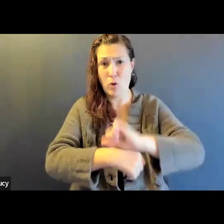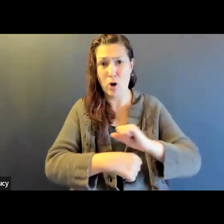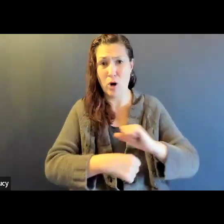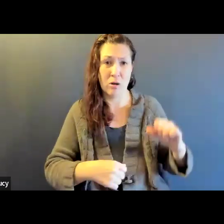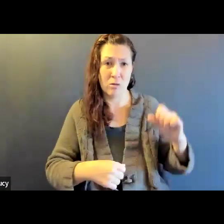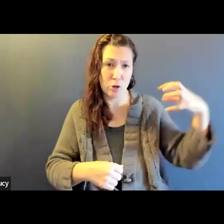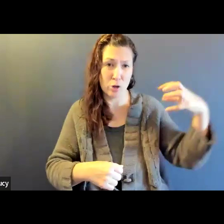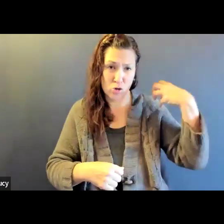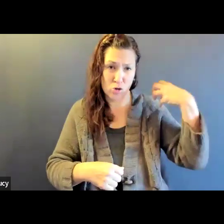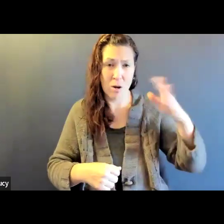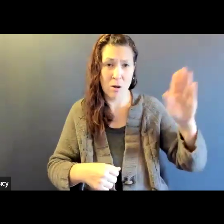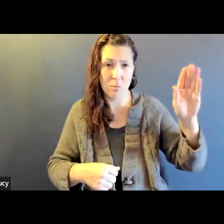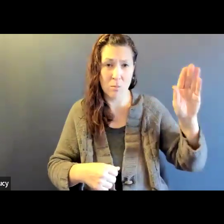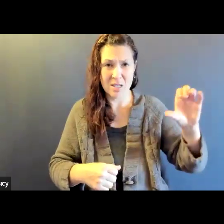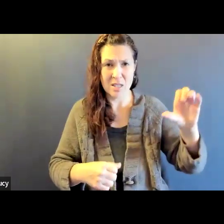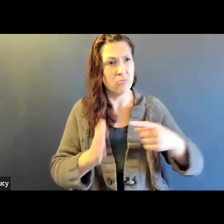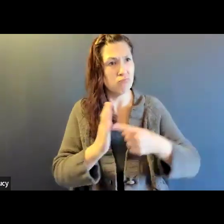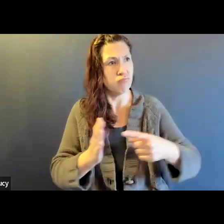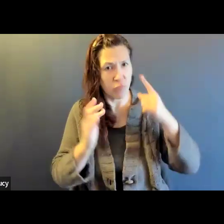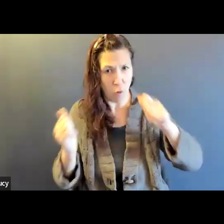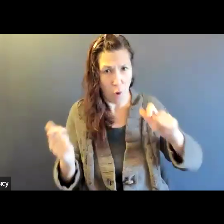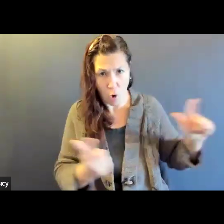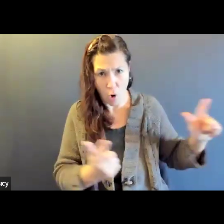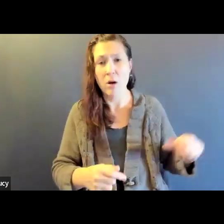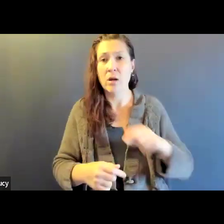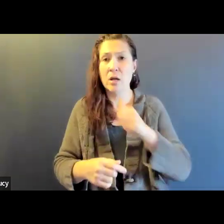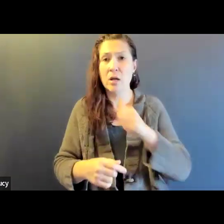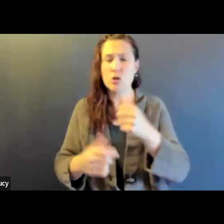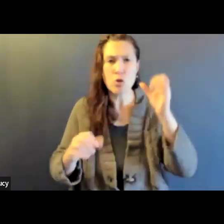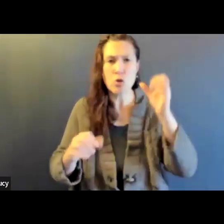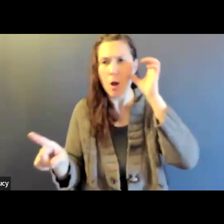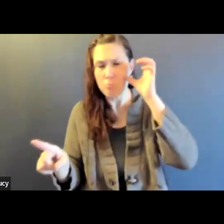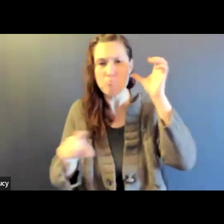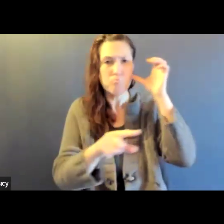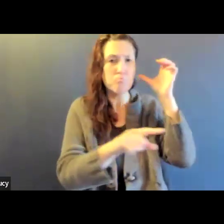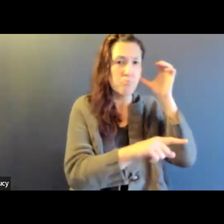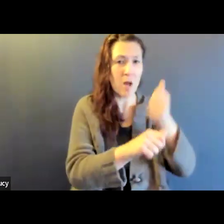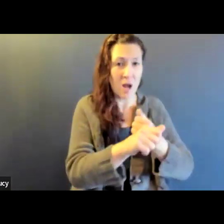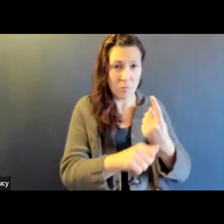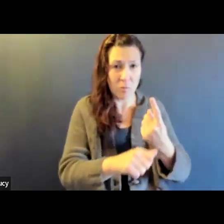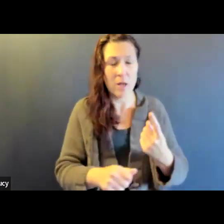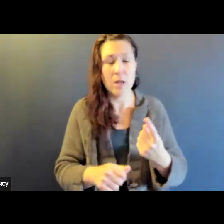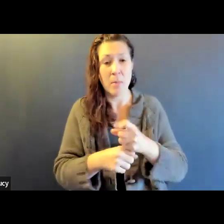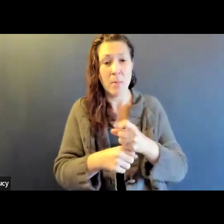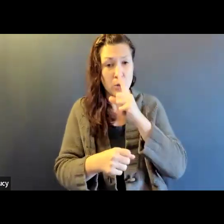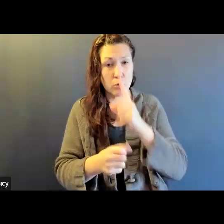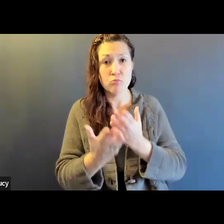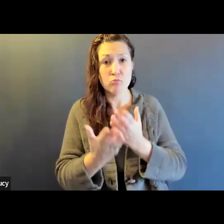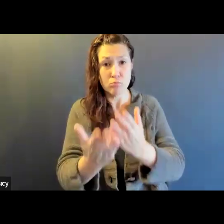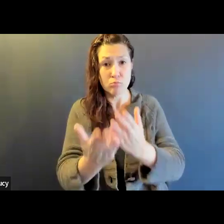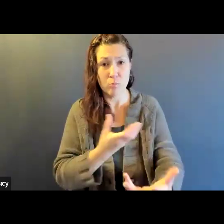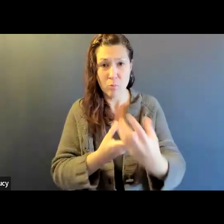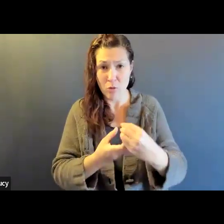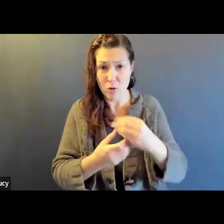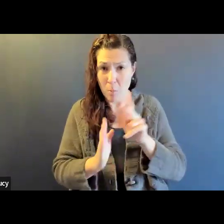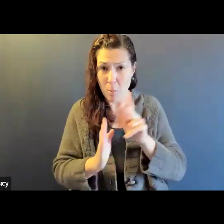And she works very hard to bring us together, to hear viewpoints, to make sure it is incorporated into policy recommendations, and